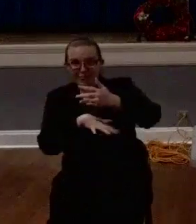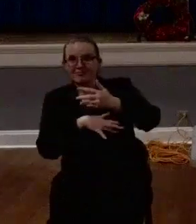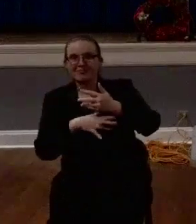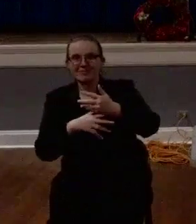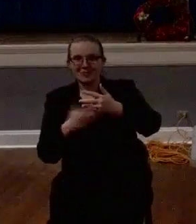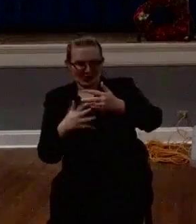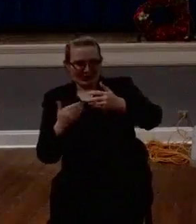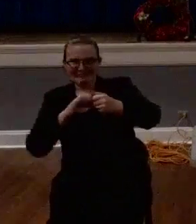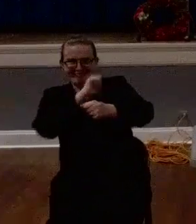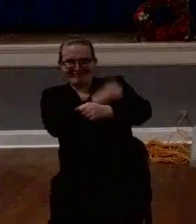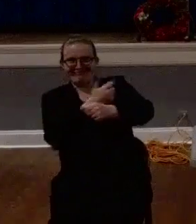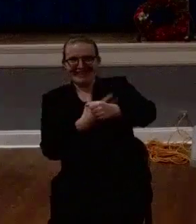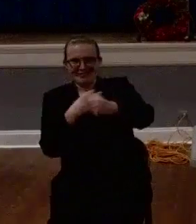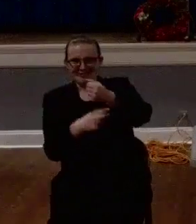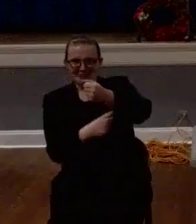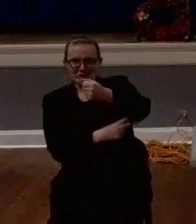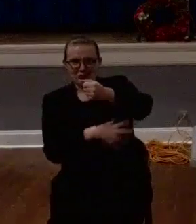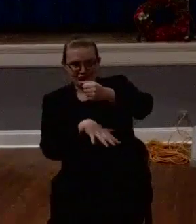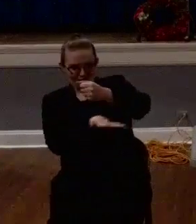already there.